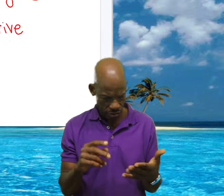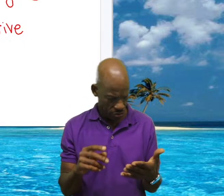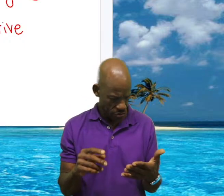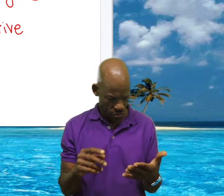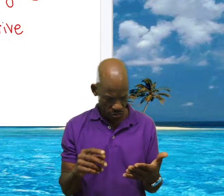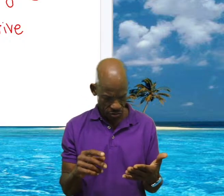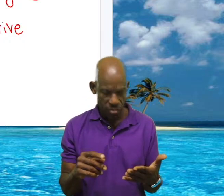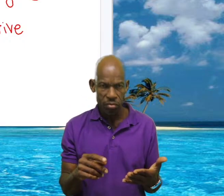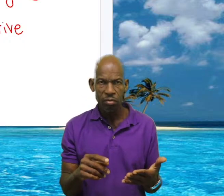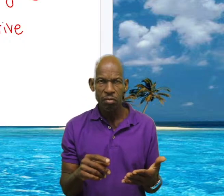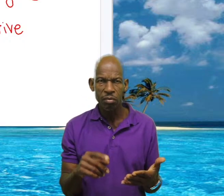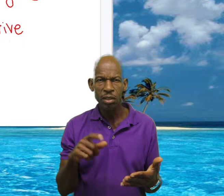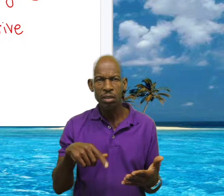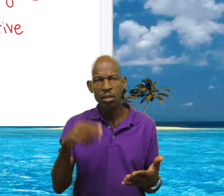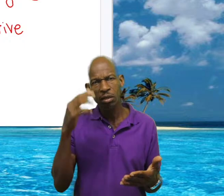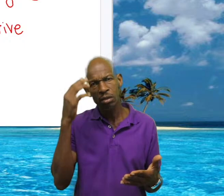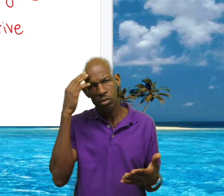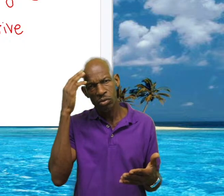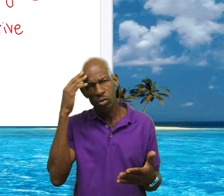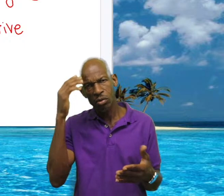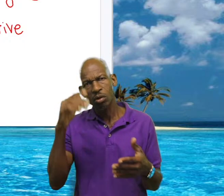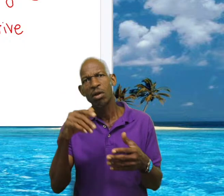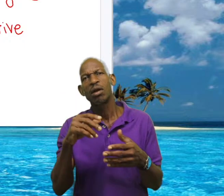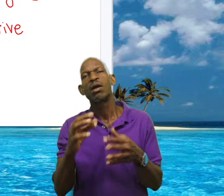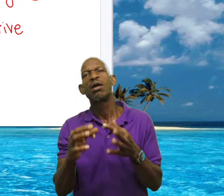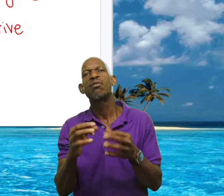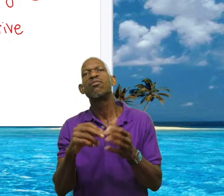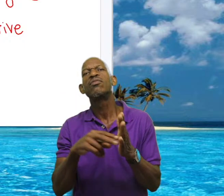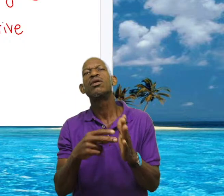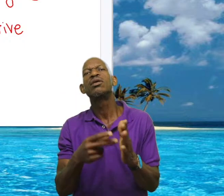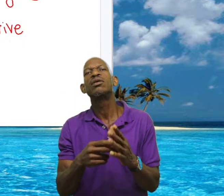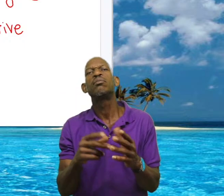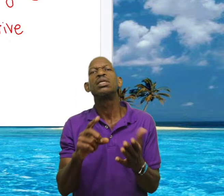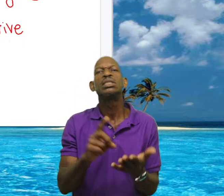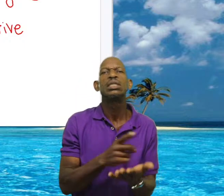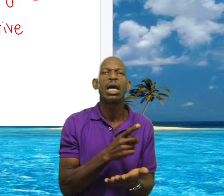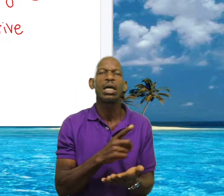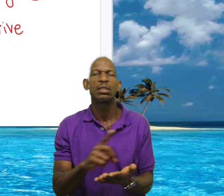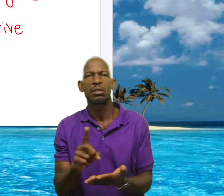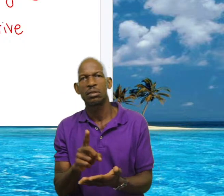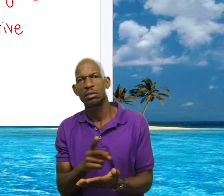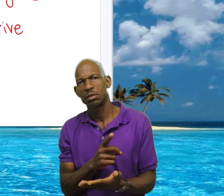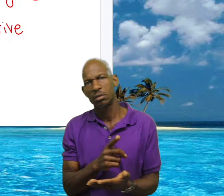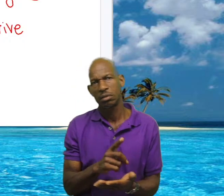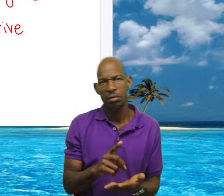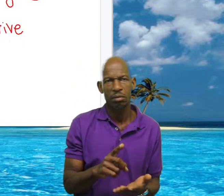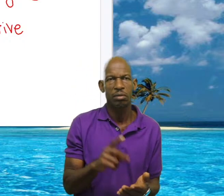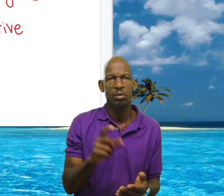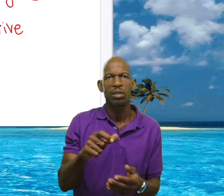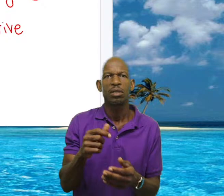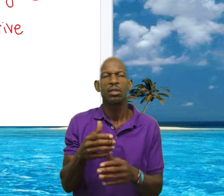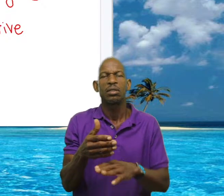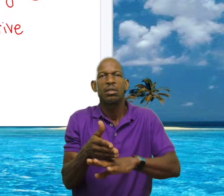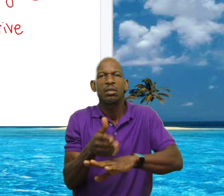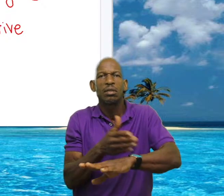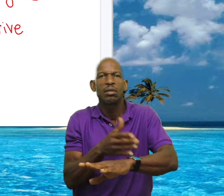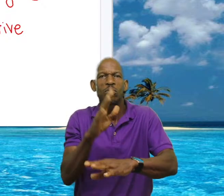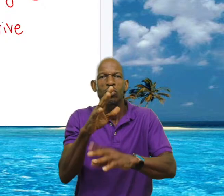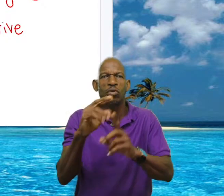it means dance, to dance. So you need to improve your vocabulary. So part of the